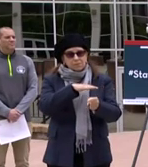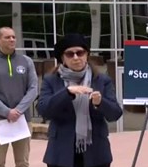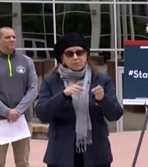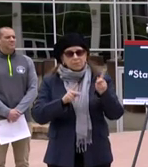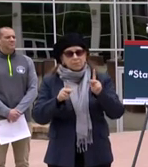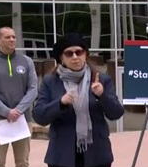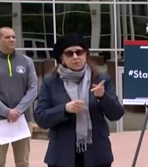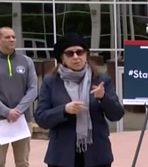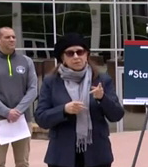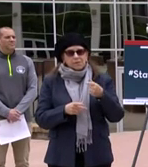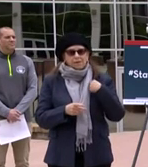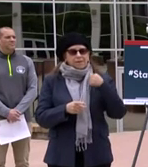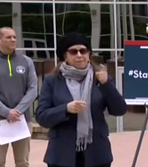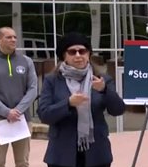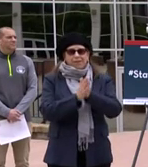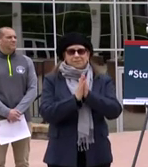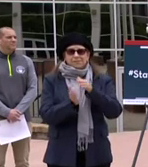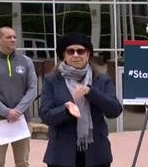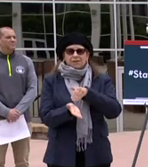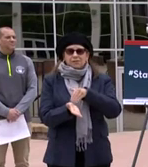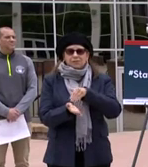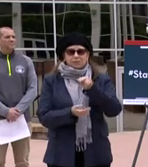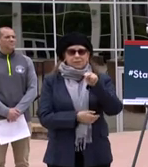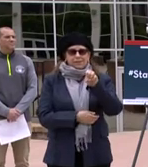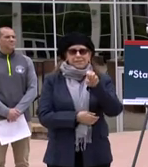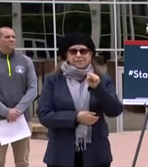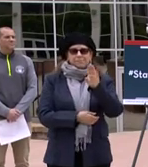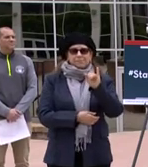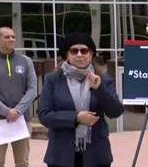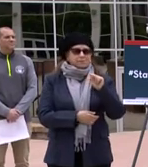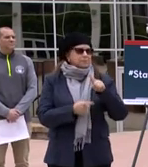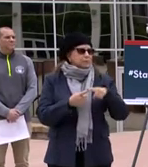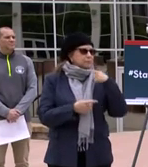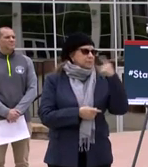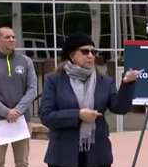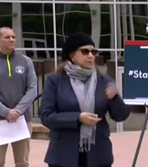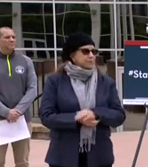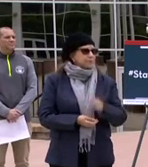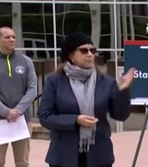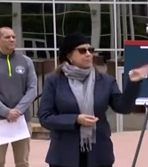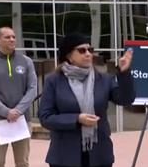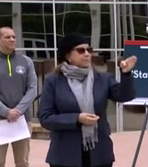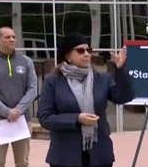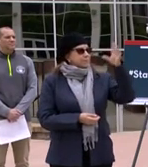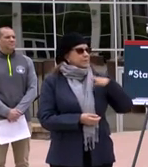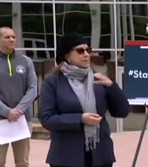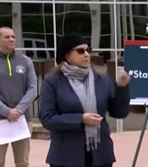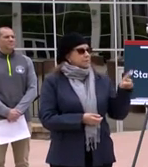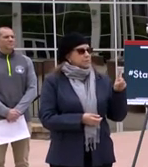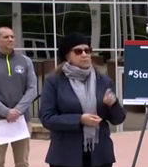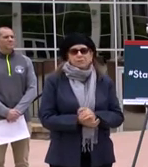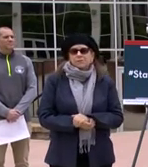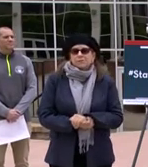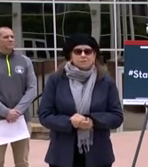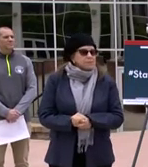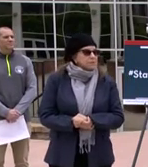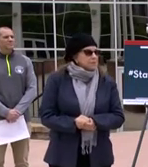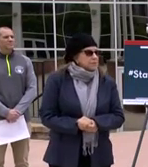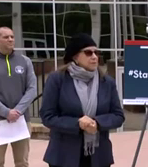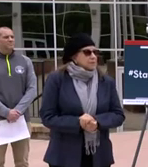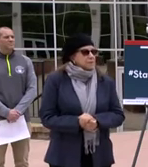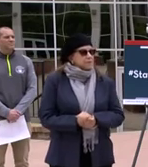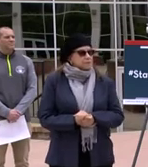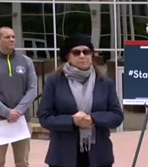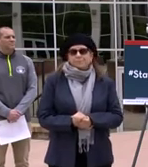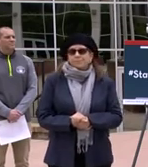Dr. Nesbitt confirm that with you as well. Yeah. Let me get to someone who has to ask the question. Yes. Mayor Bowser, You